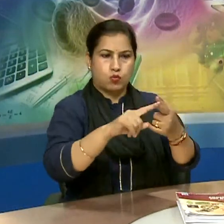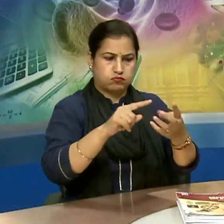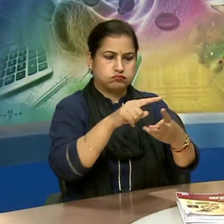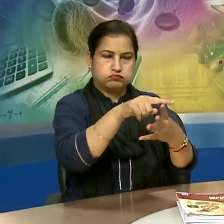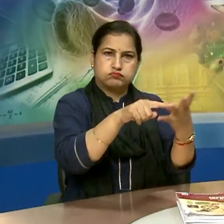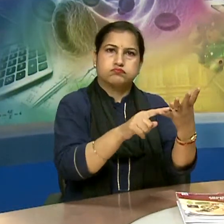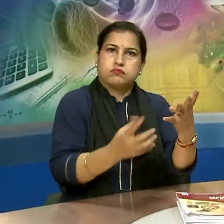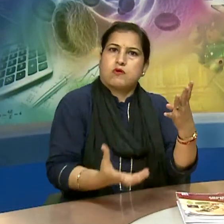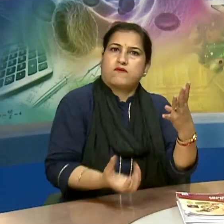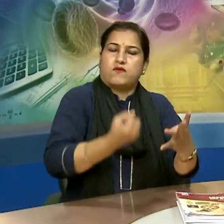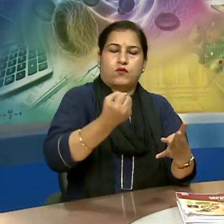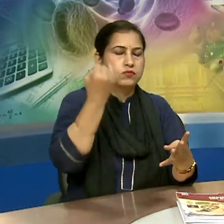and volume